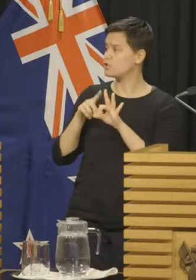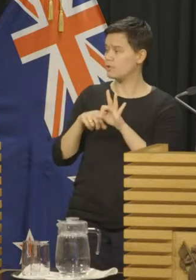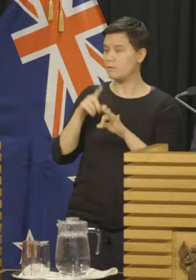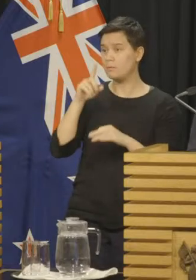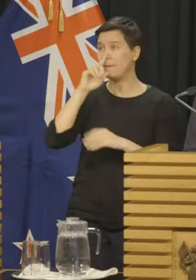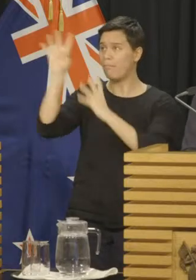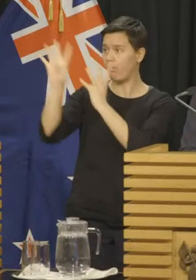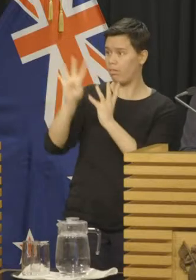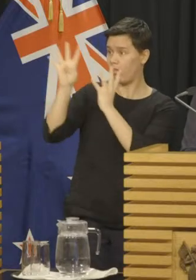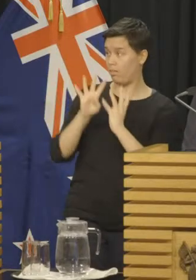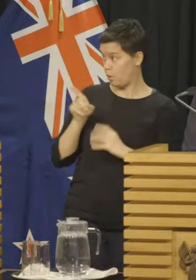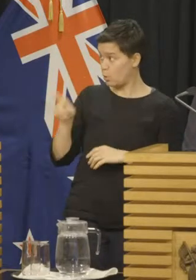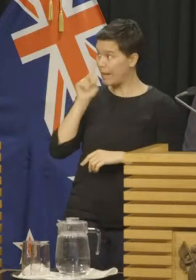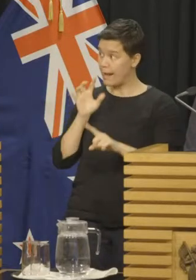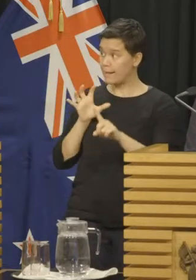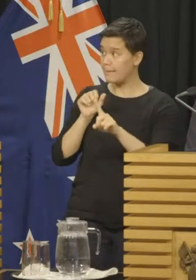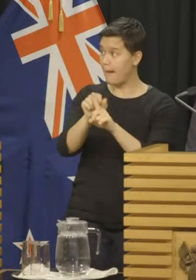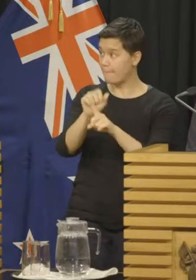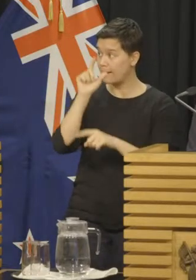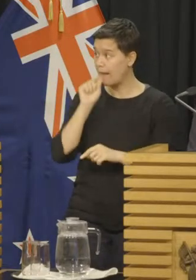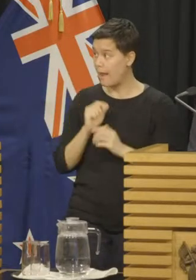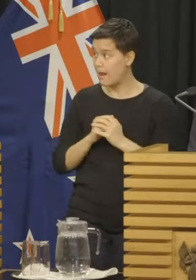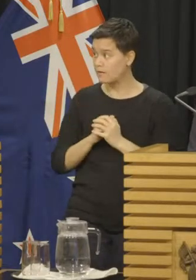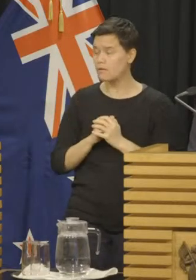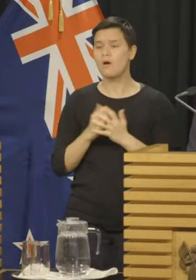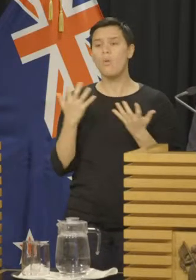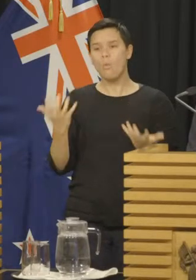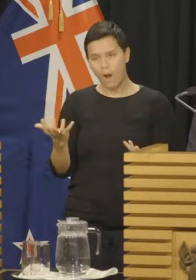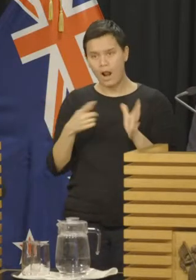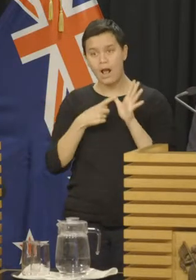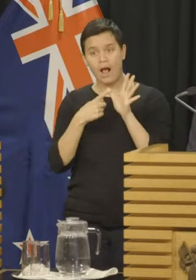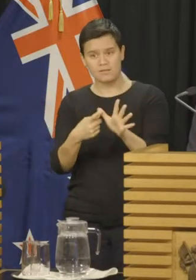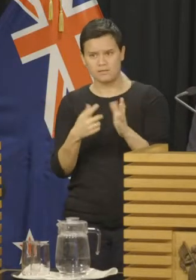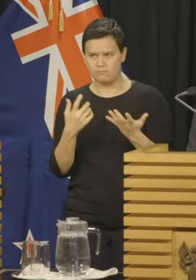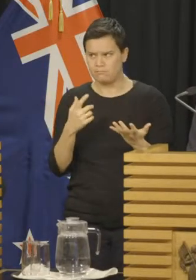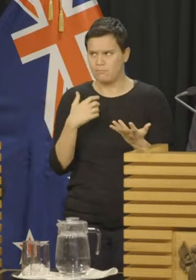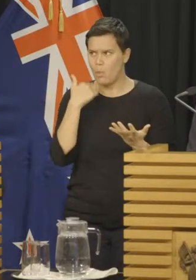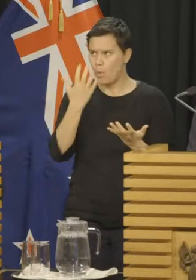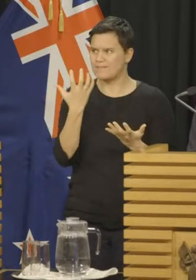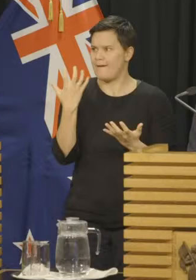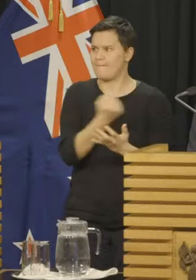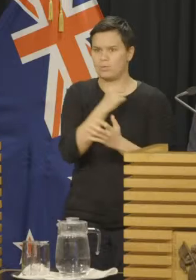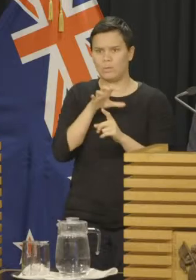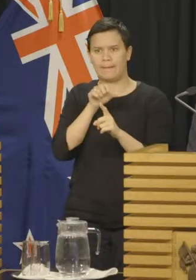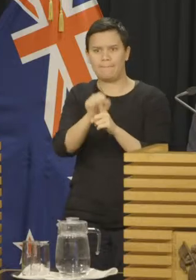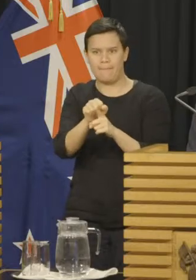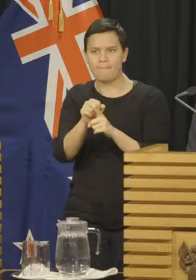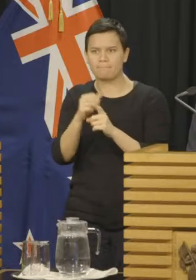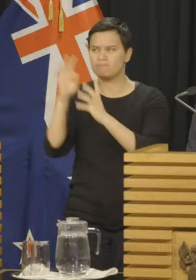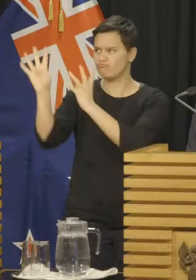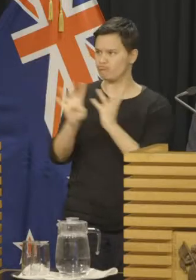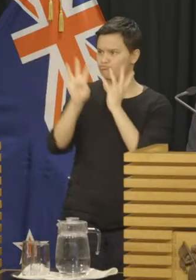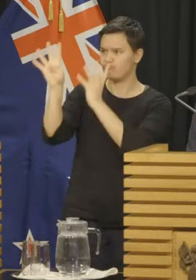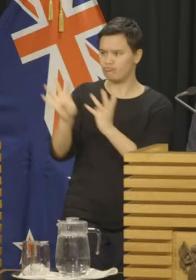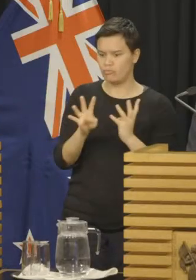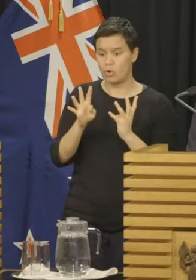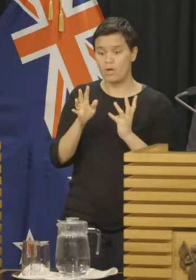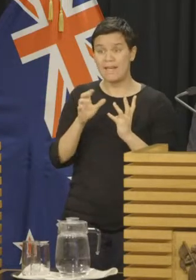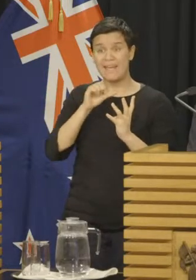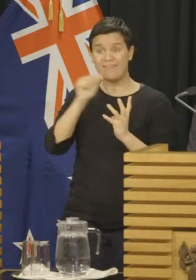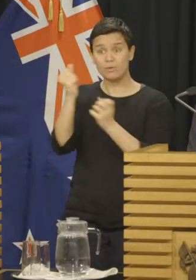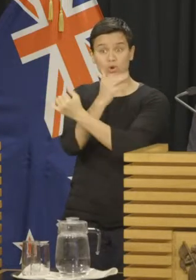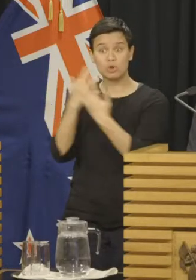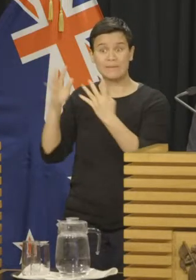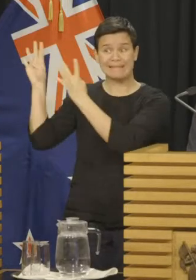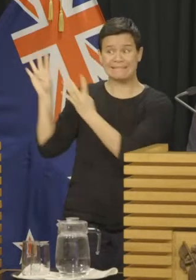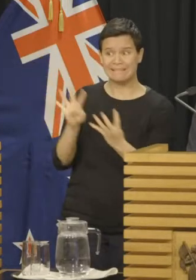the flow, and that's something that needs to happen regardless, because we need to, again, maintain the quality of our quarantine, and that